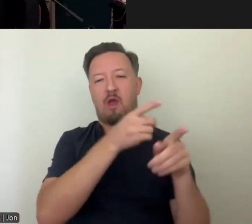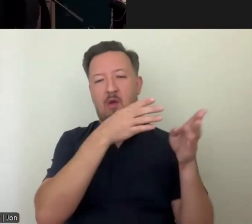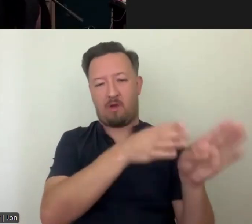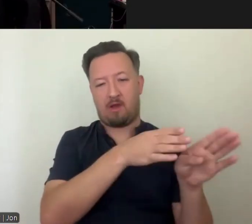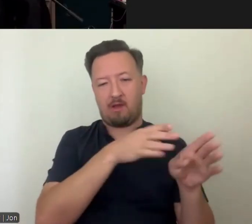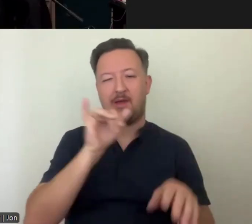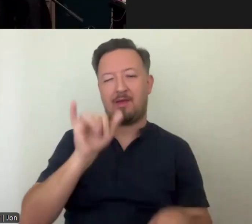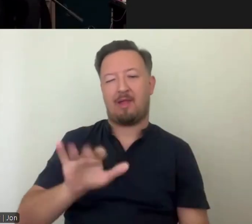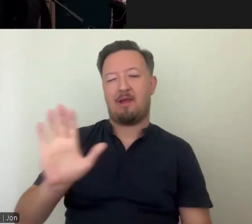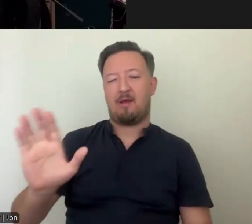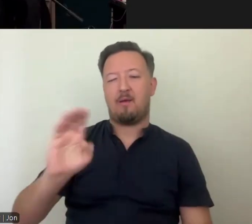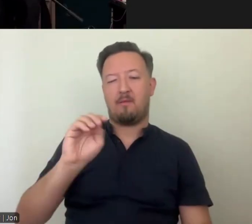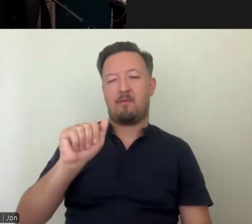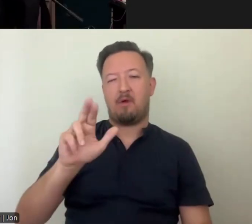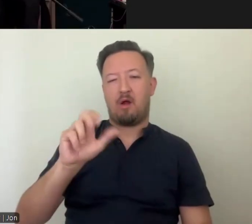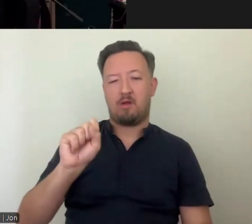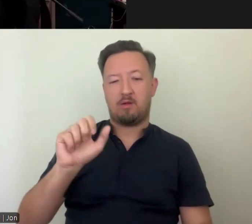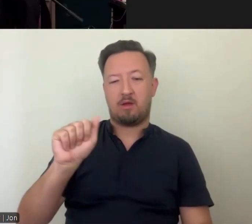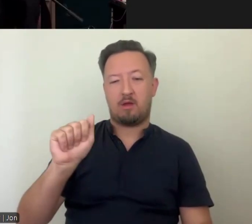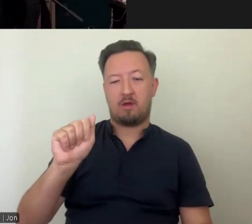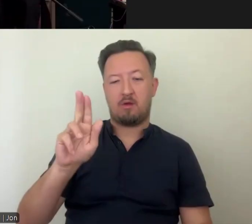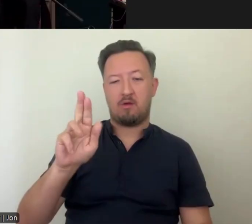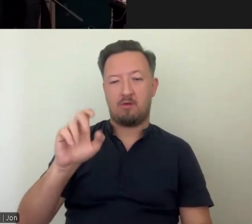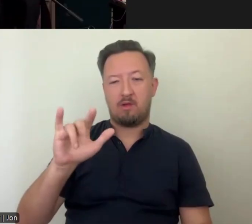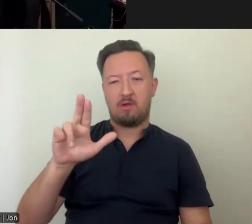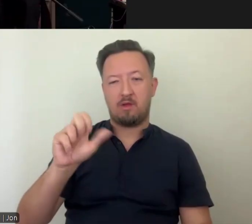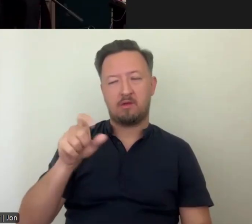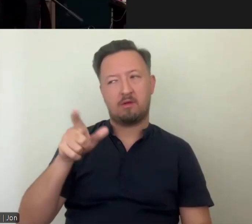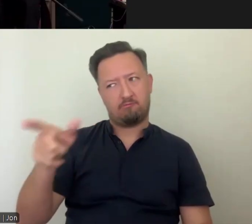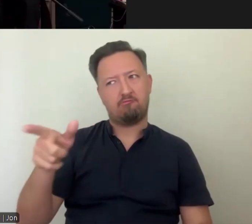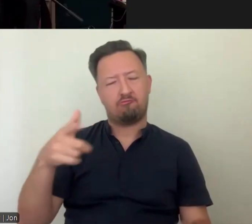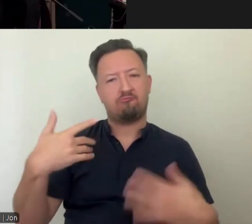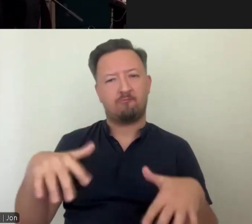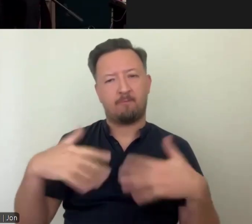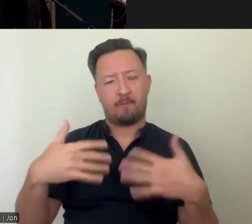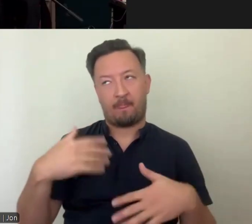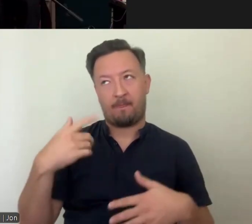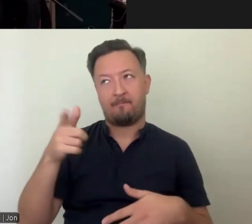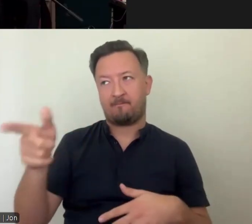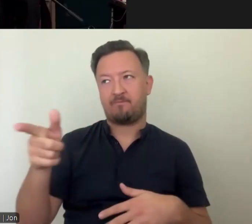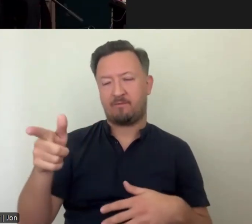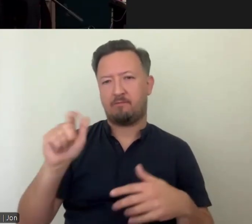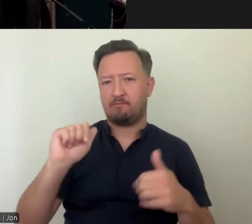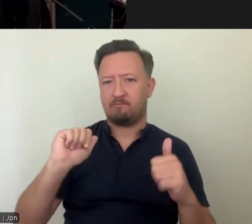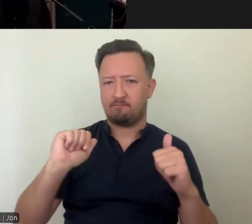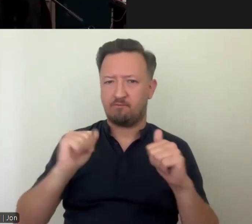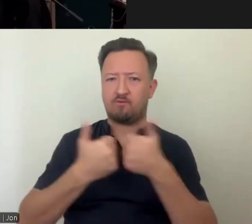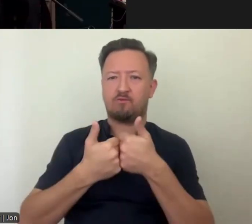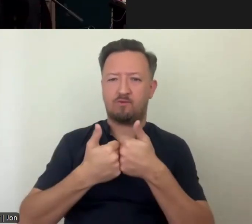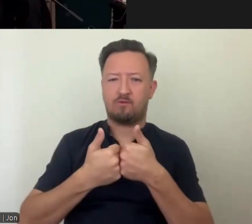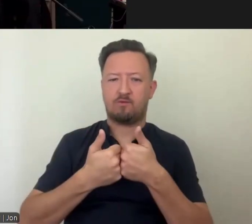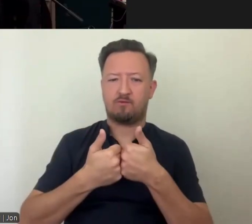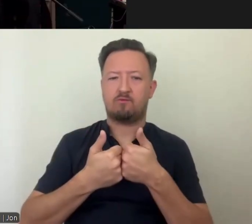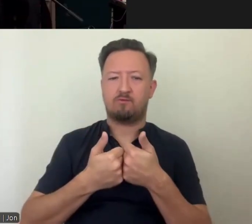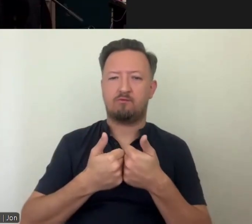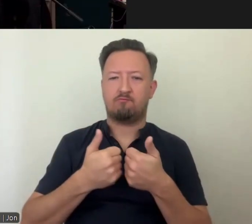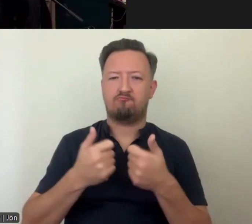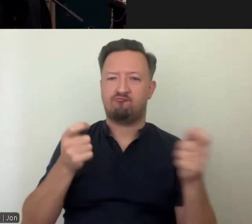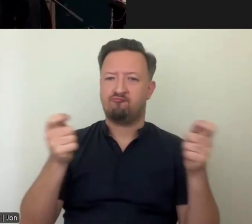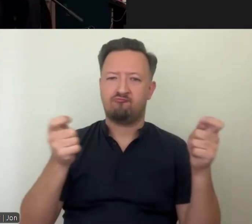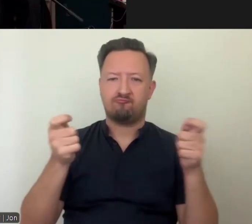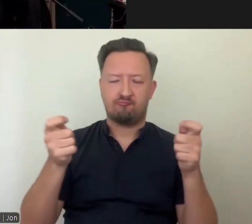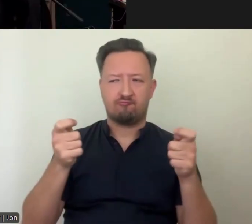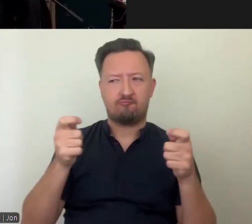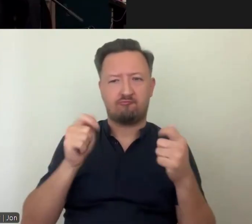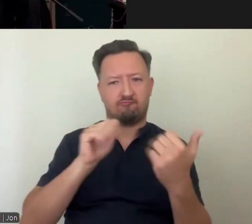something about obstacles. The guy had a really interesting and difficult reign. He